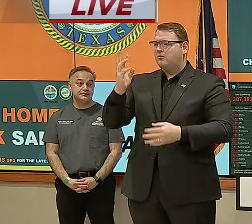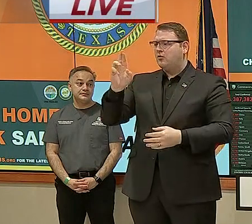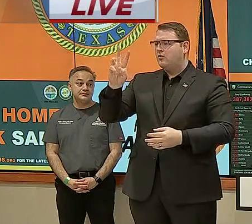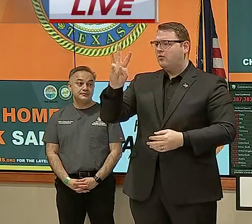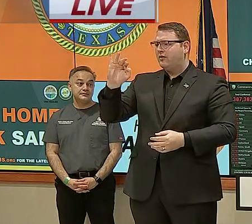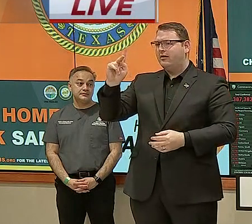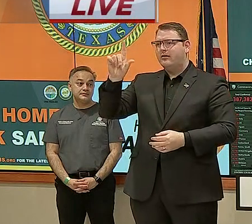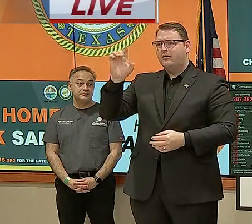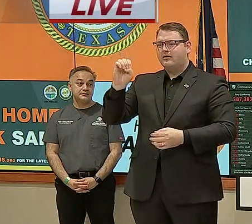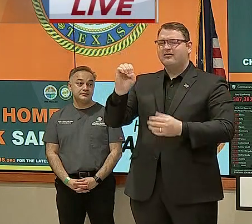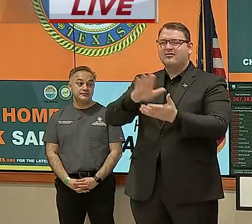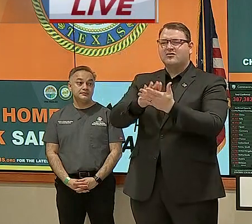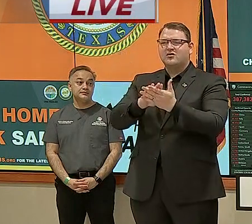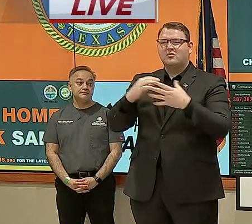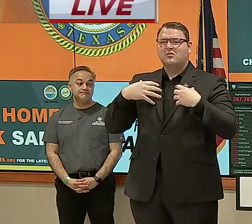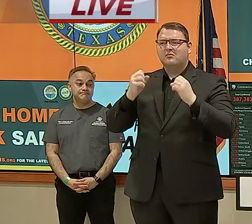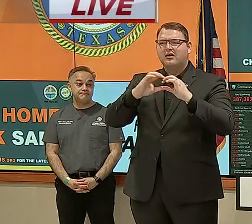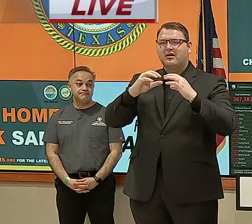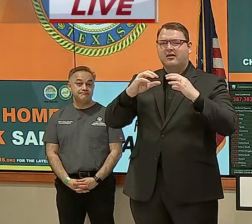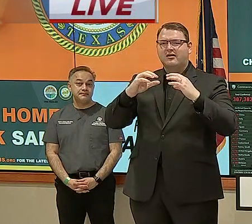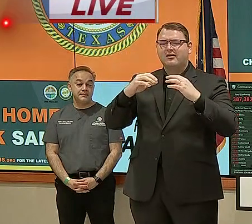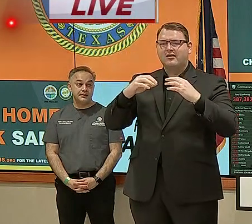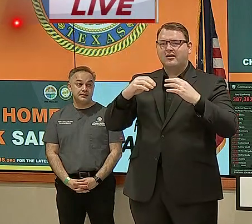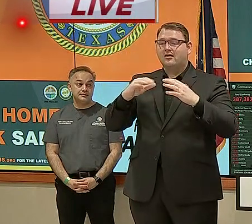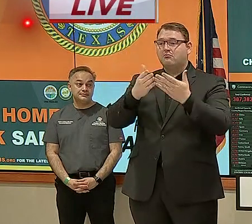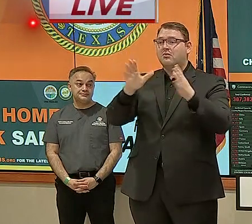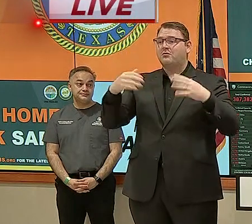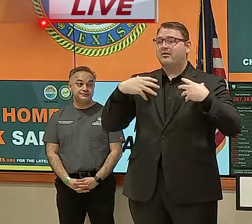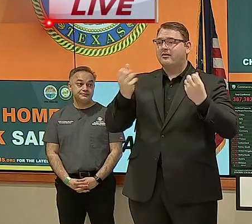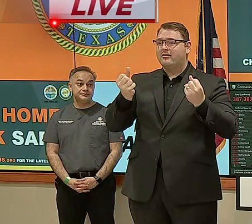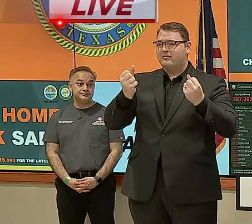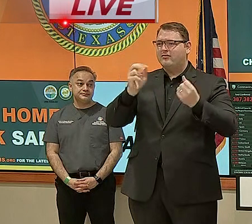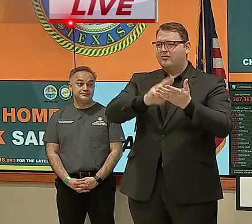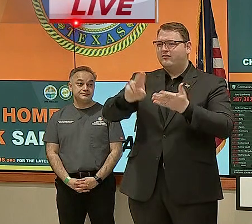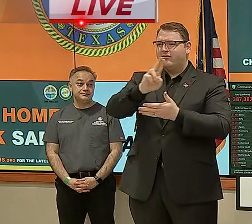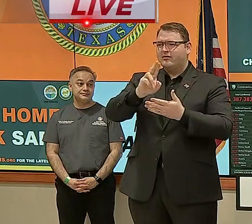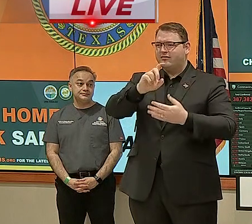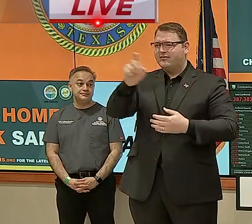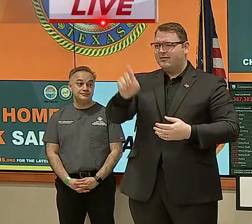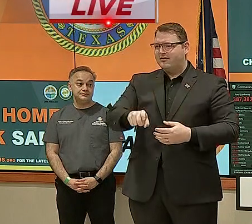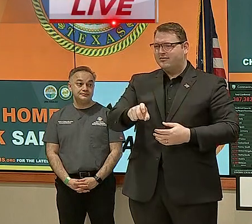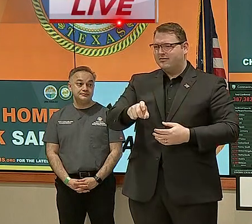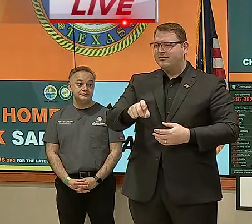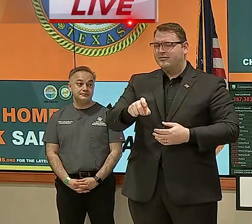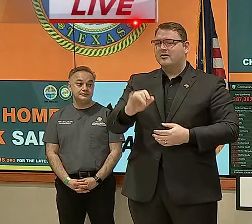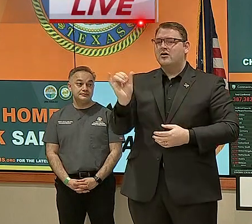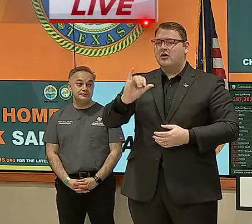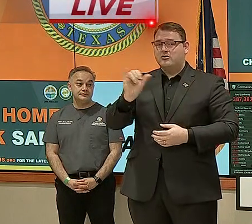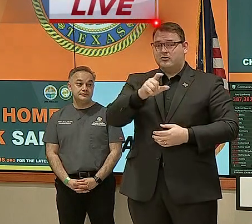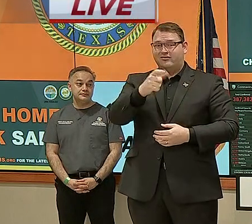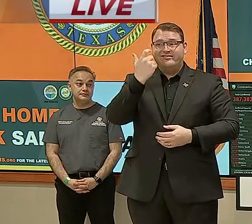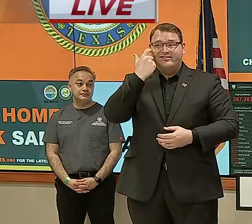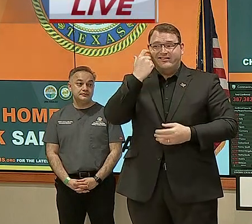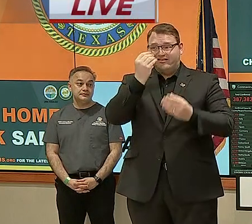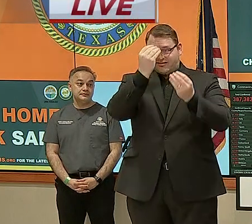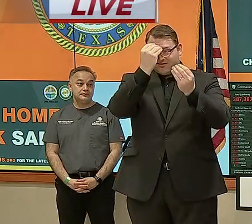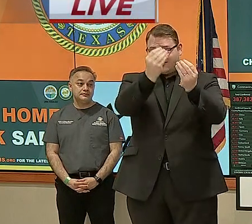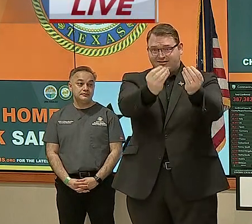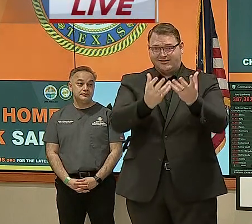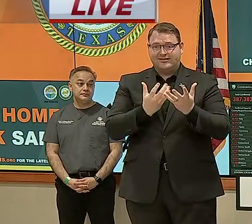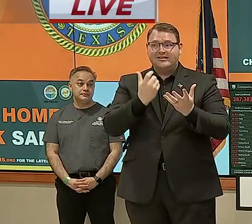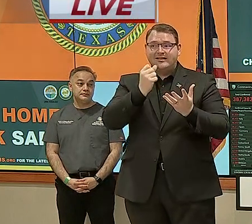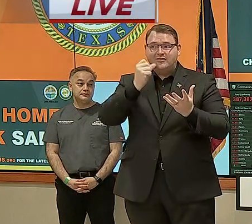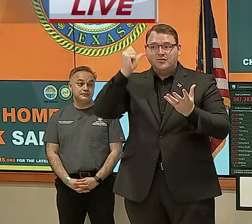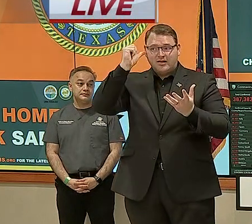Public Health at the University of Texas, who informed us very alarmingly yesterday, we must